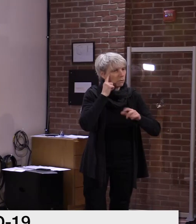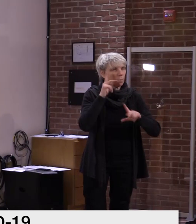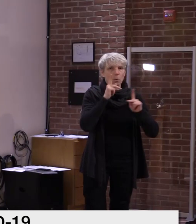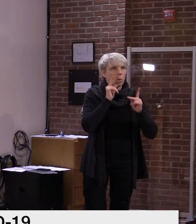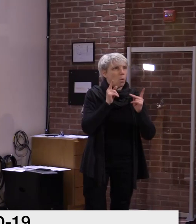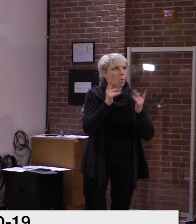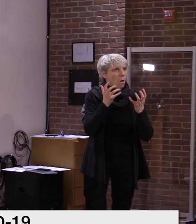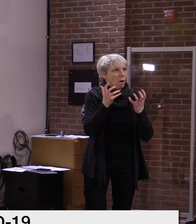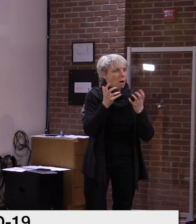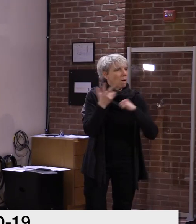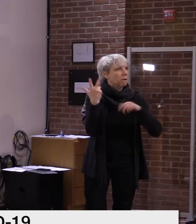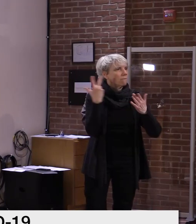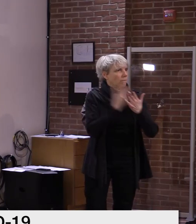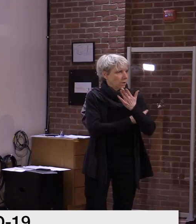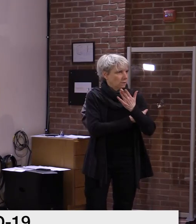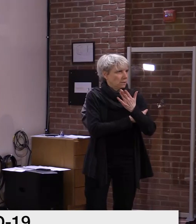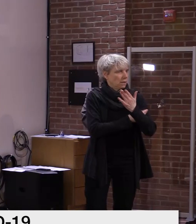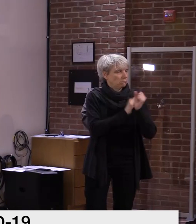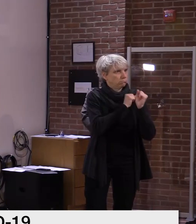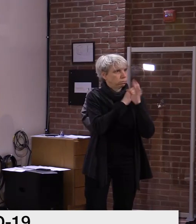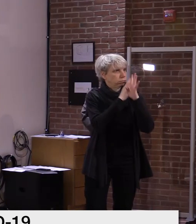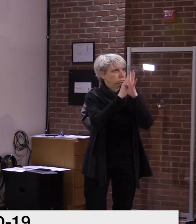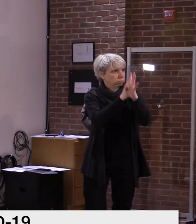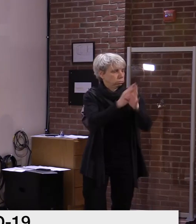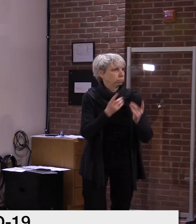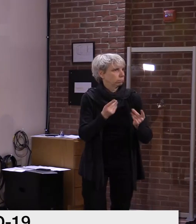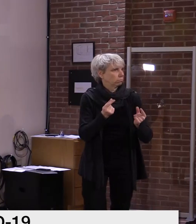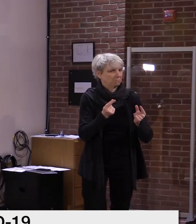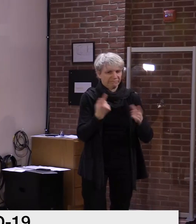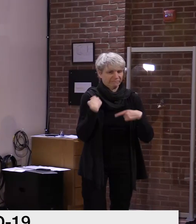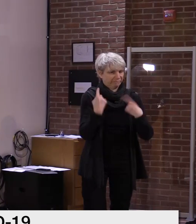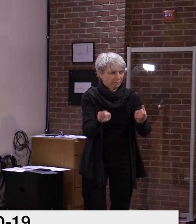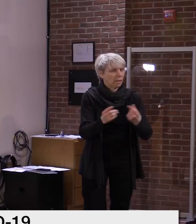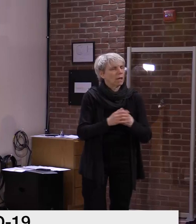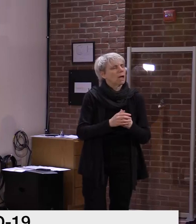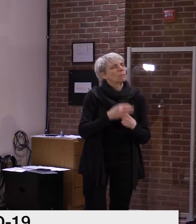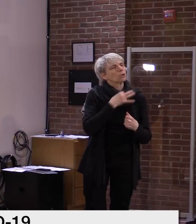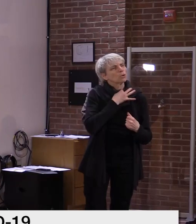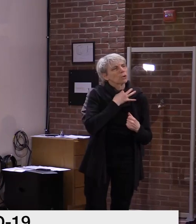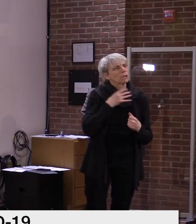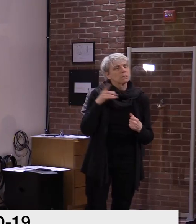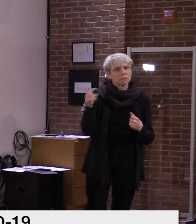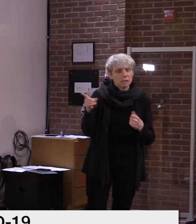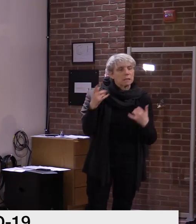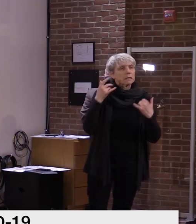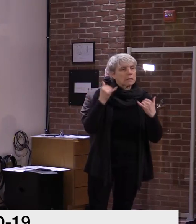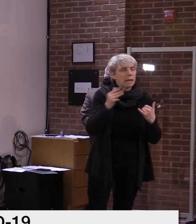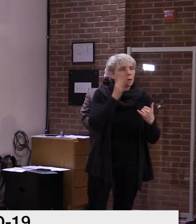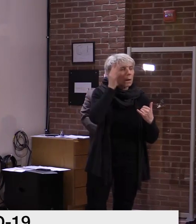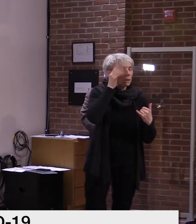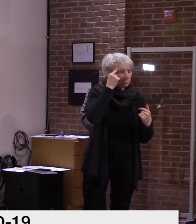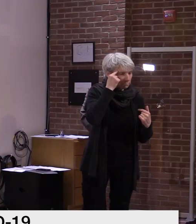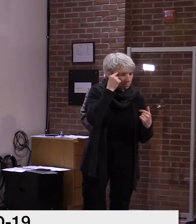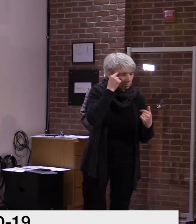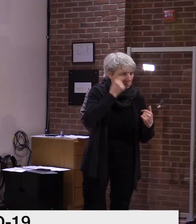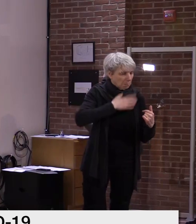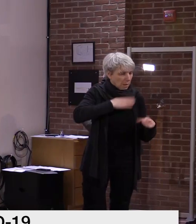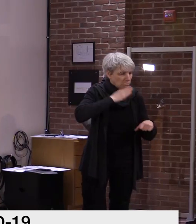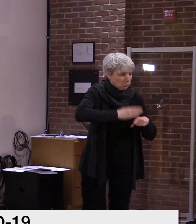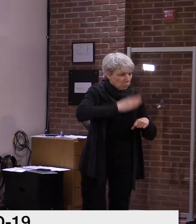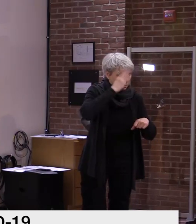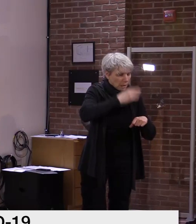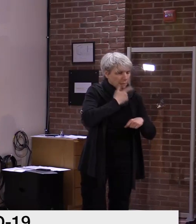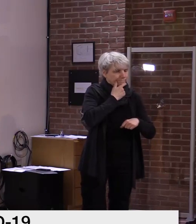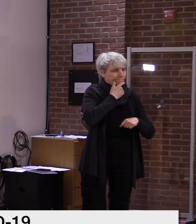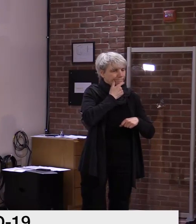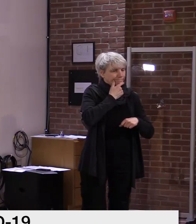be vaccinated. Do you have any data, even anecdotal, if now that parents are involved in the